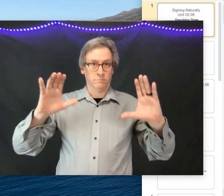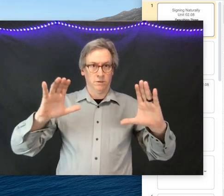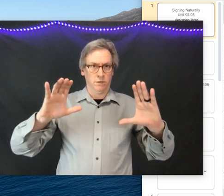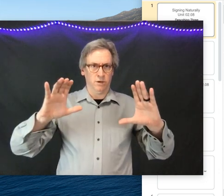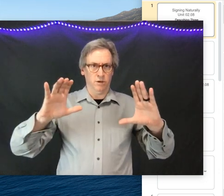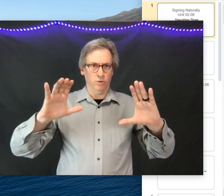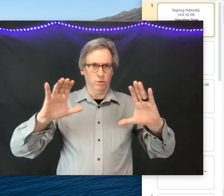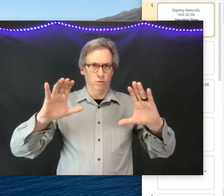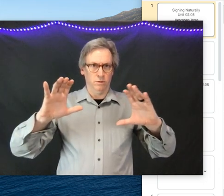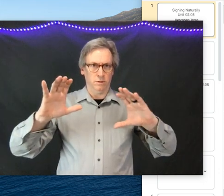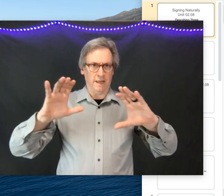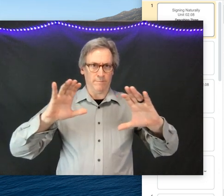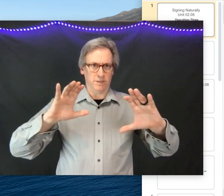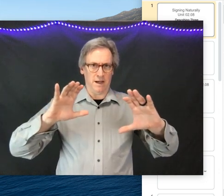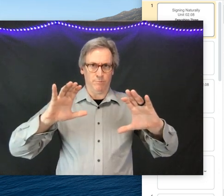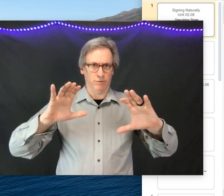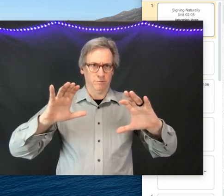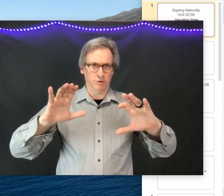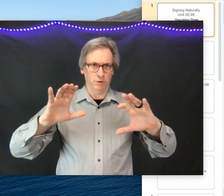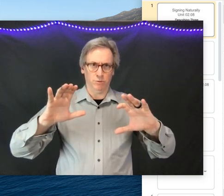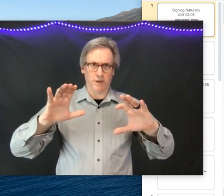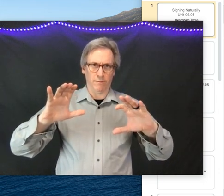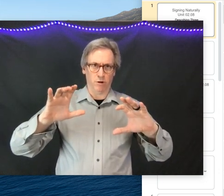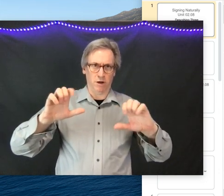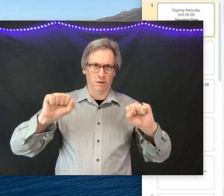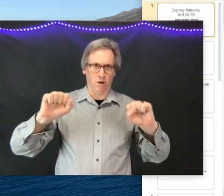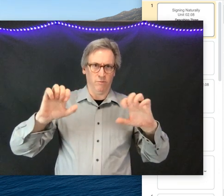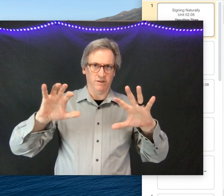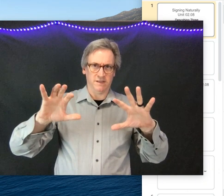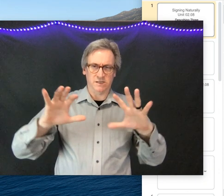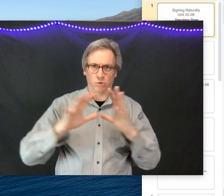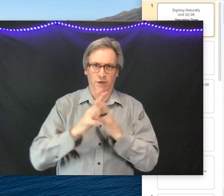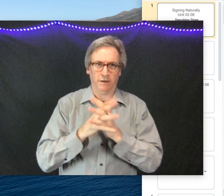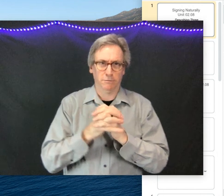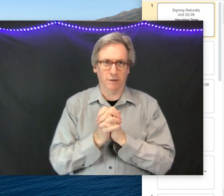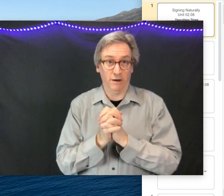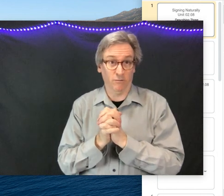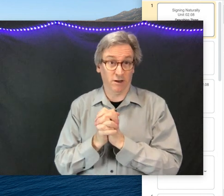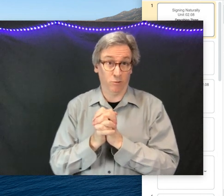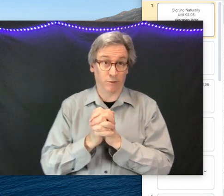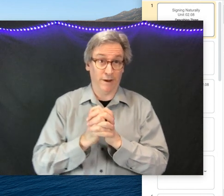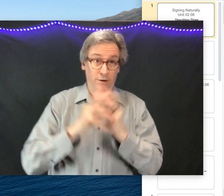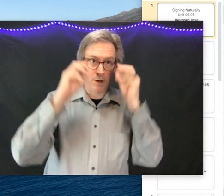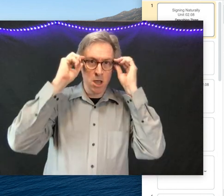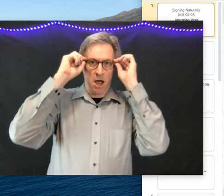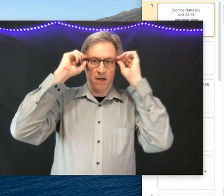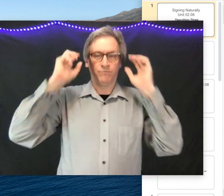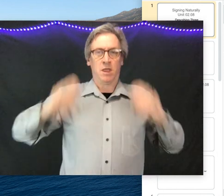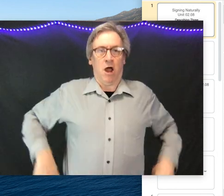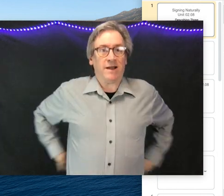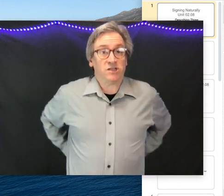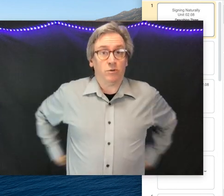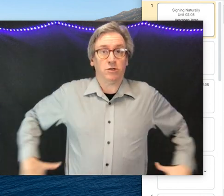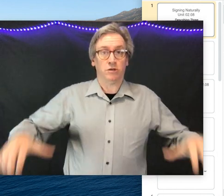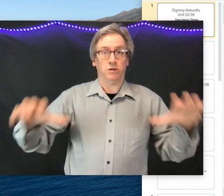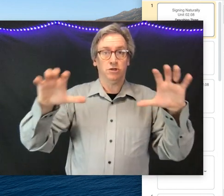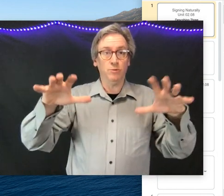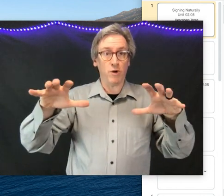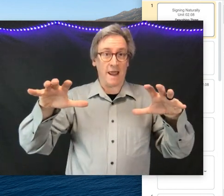Okay, new laptop, new camera. Hopefully this is working, and hopefully it'll work better. All right,